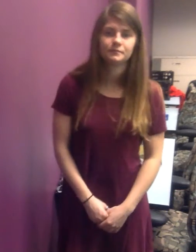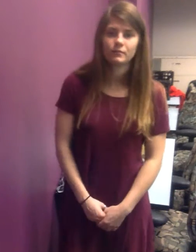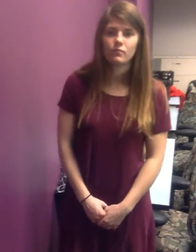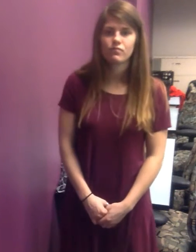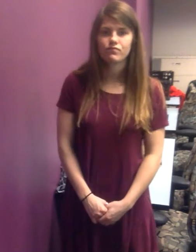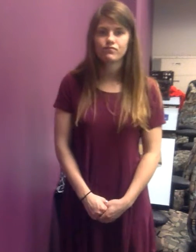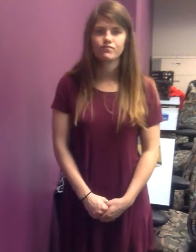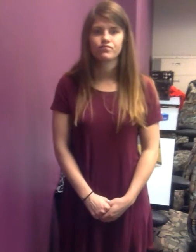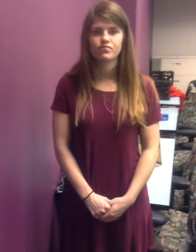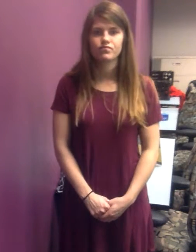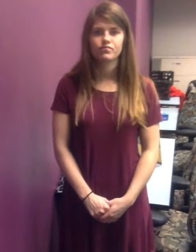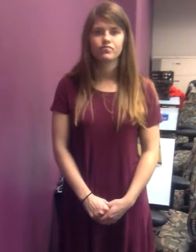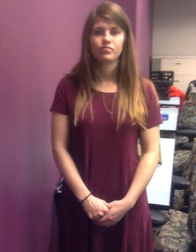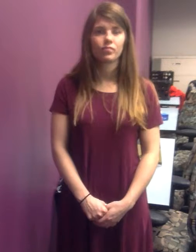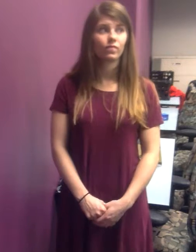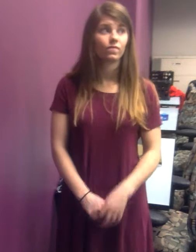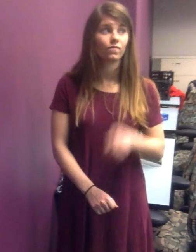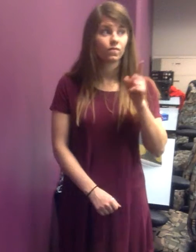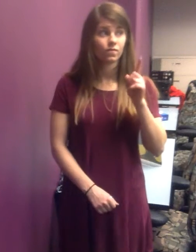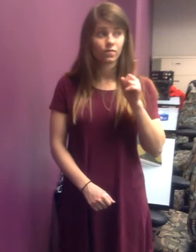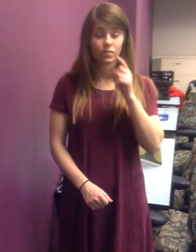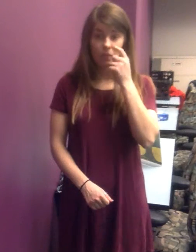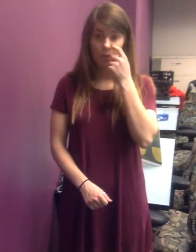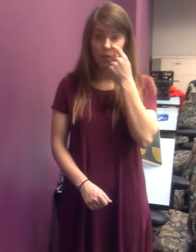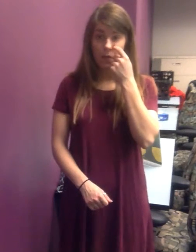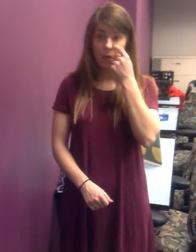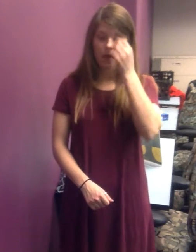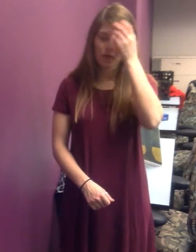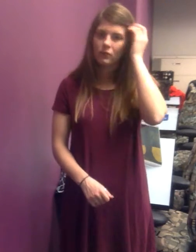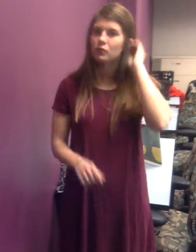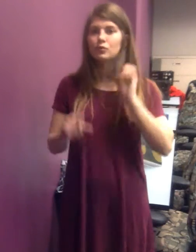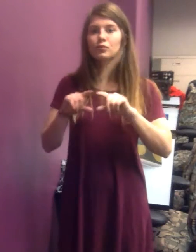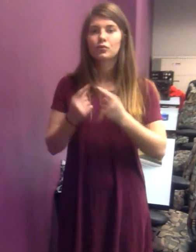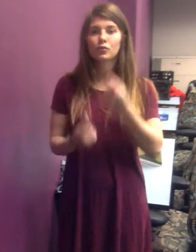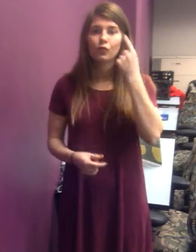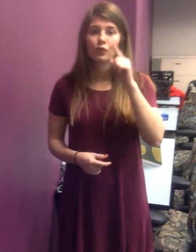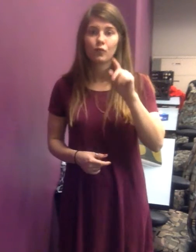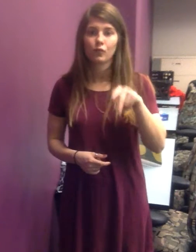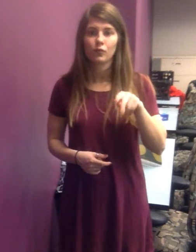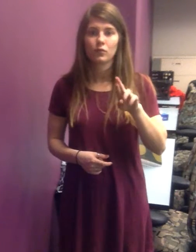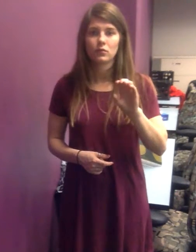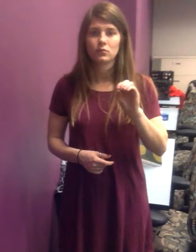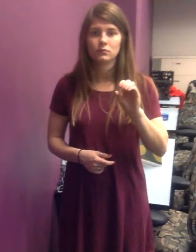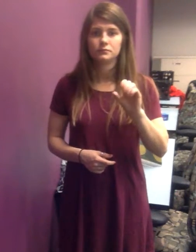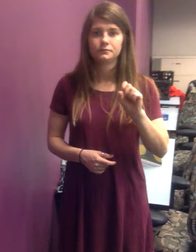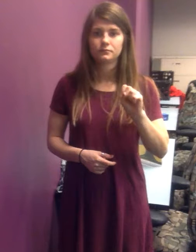the leftist agenda that they believe underlies the climate change movement. Reducing emissions is cover for reducing freedom, they